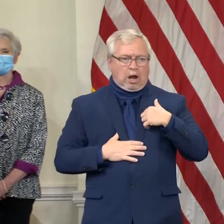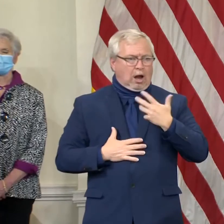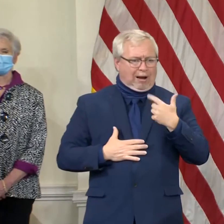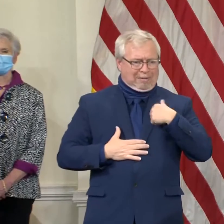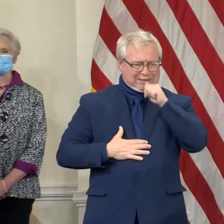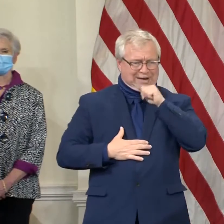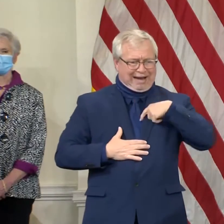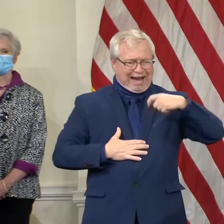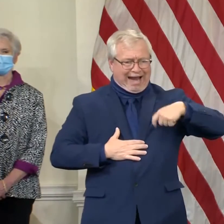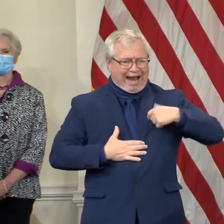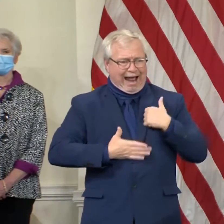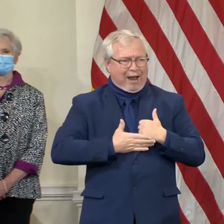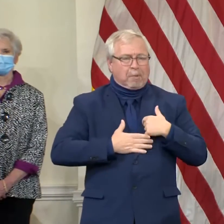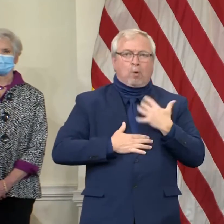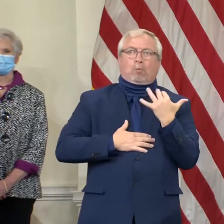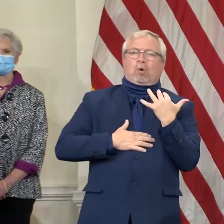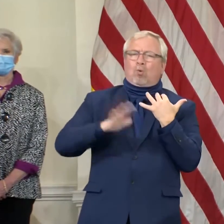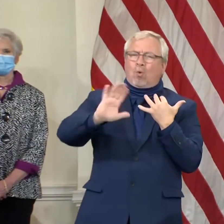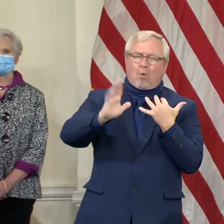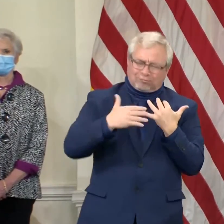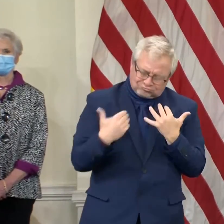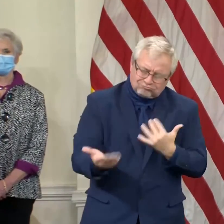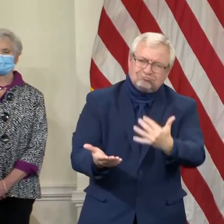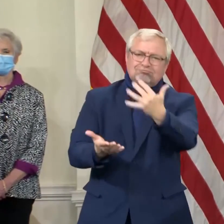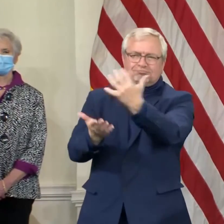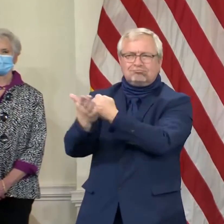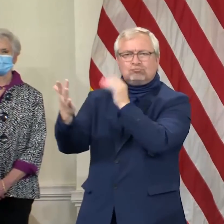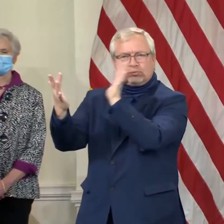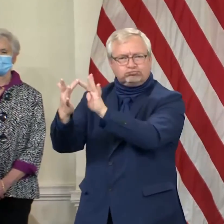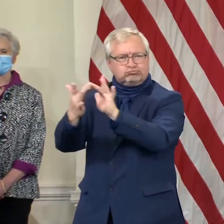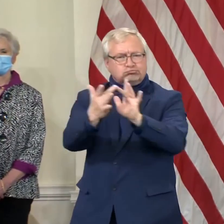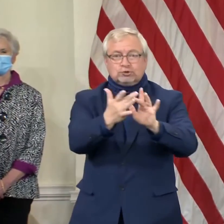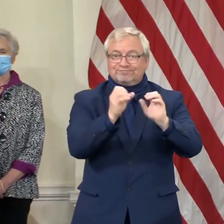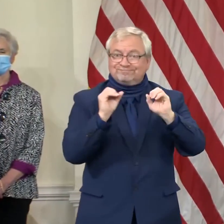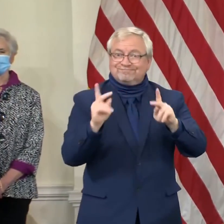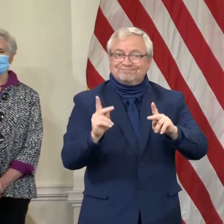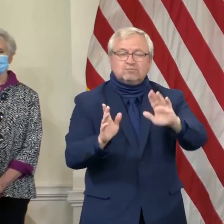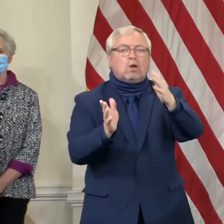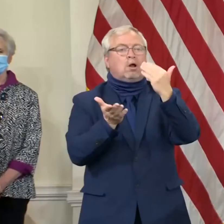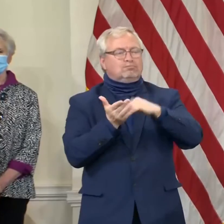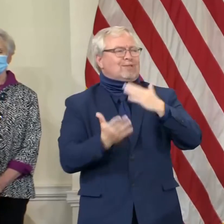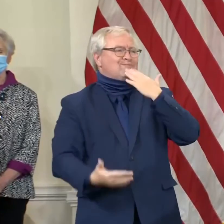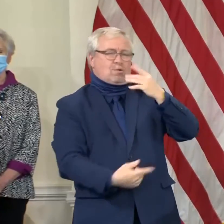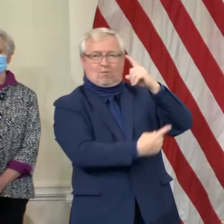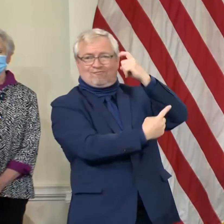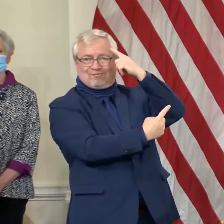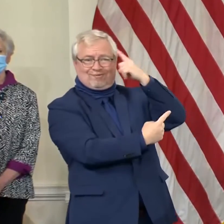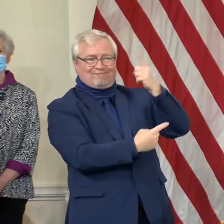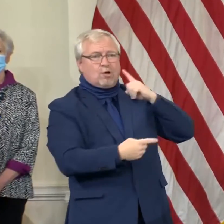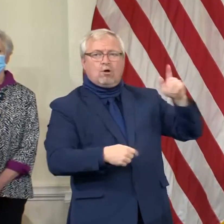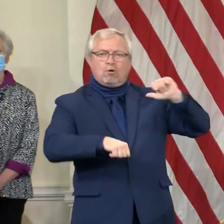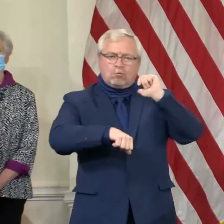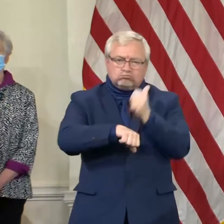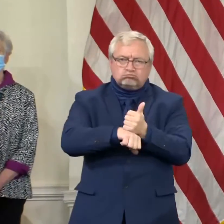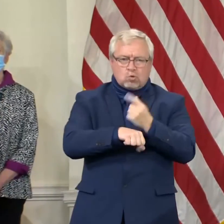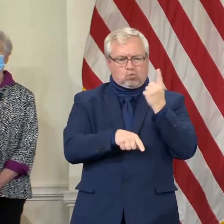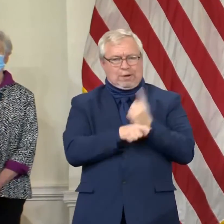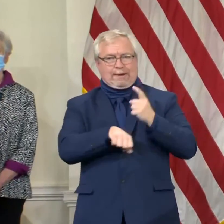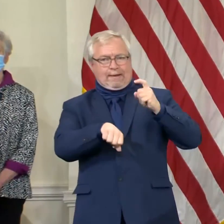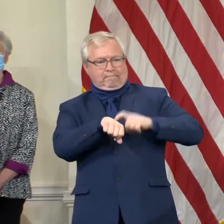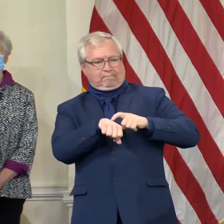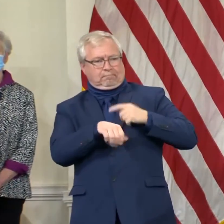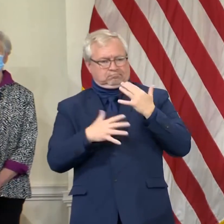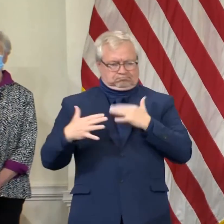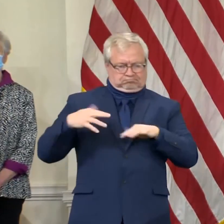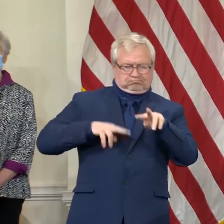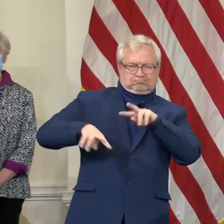you for taking the right steps. Thank you for making our state safe. Thank you for being cautious and being deliberative with the actions you're